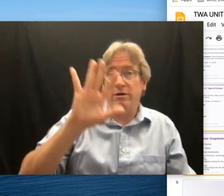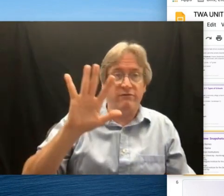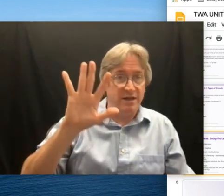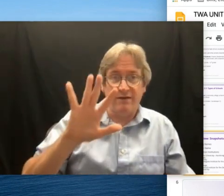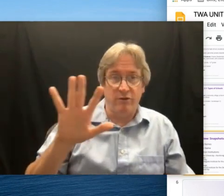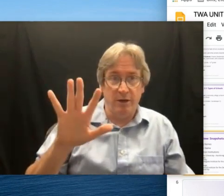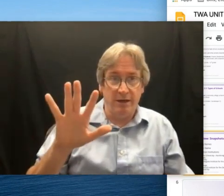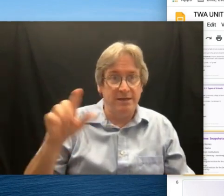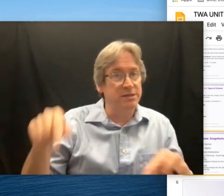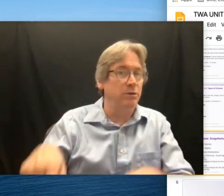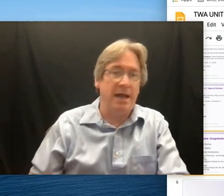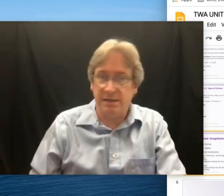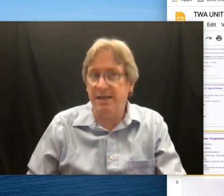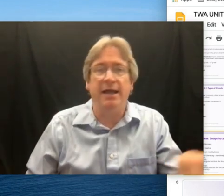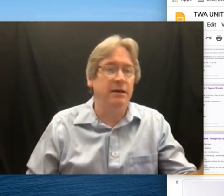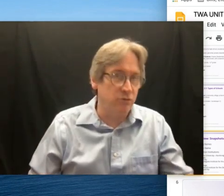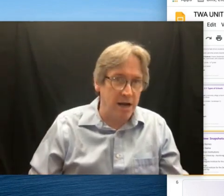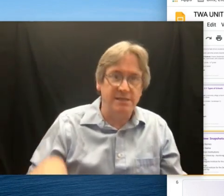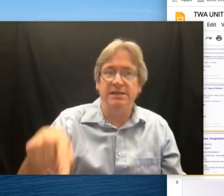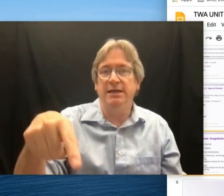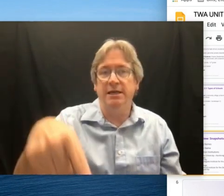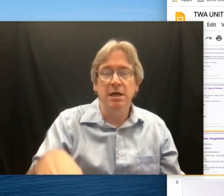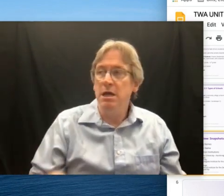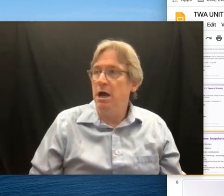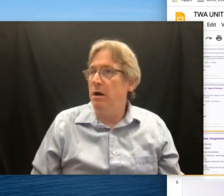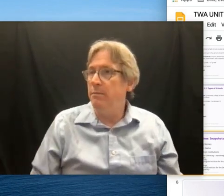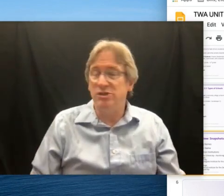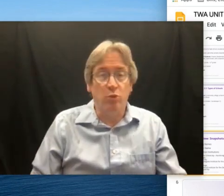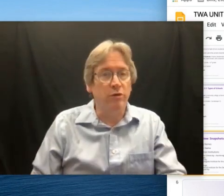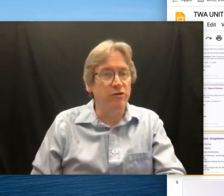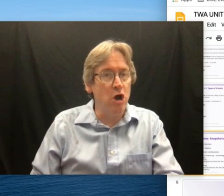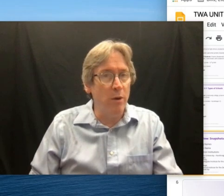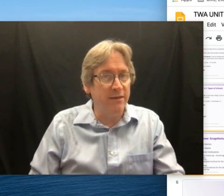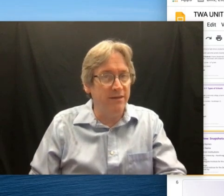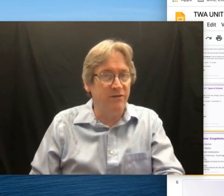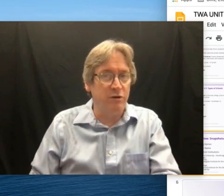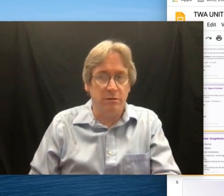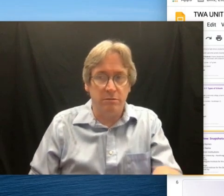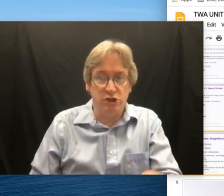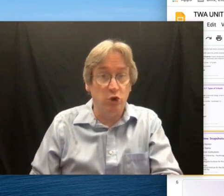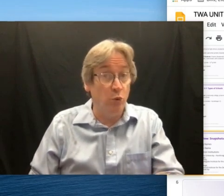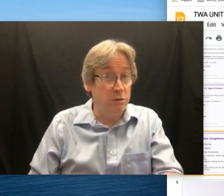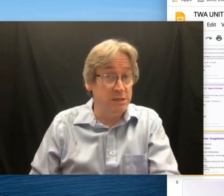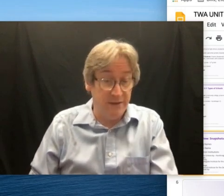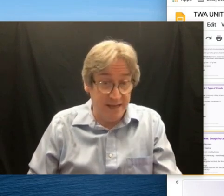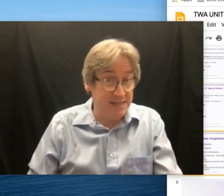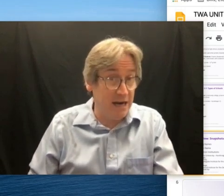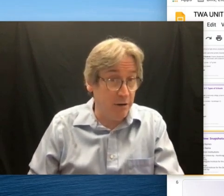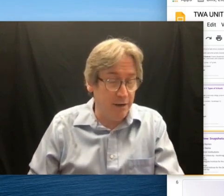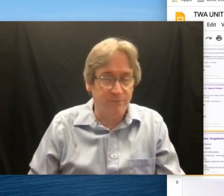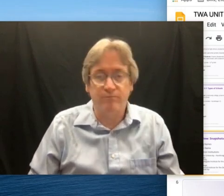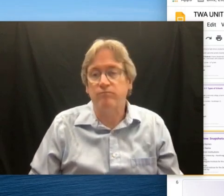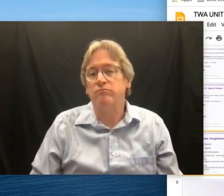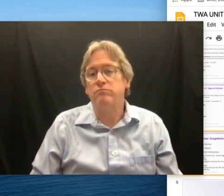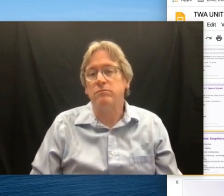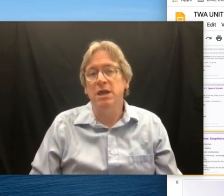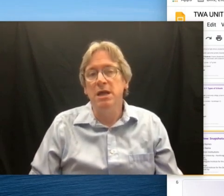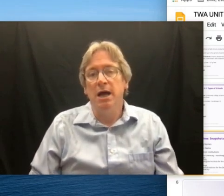to wherever the deaf community is. So Kent State, Tri-C. It's worth knowing the different schools in this area.